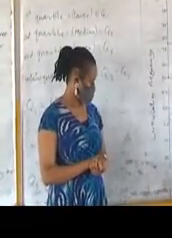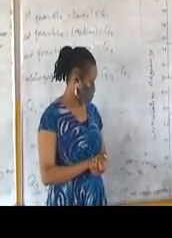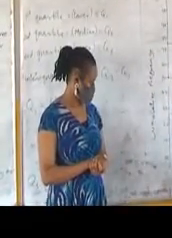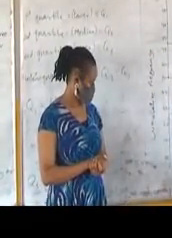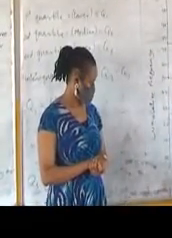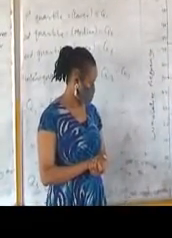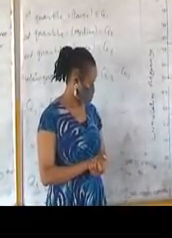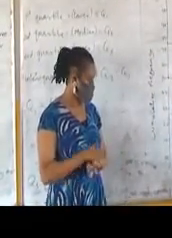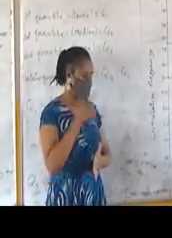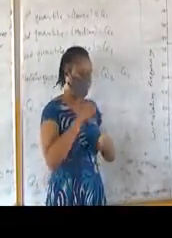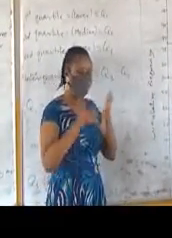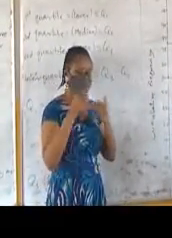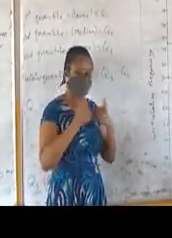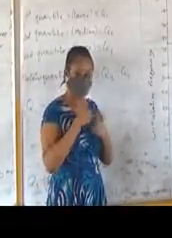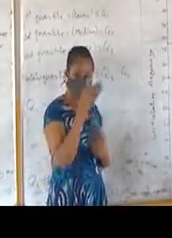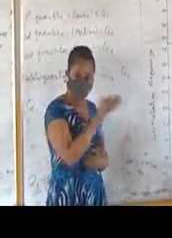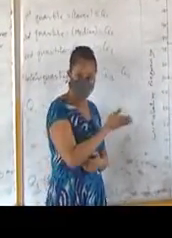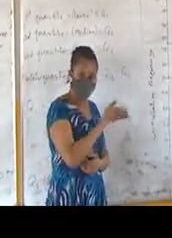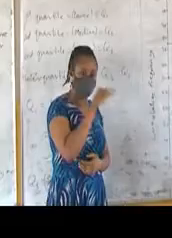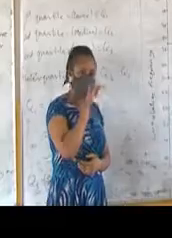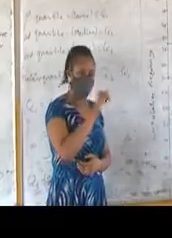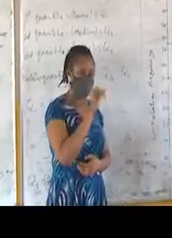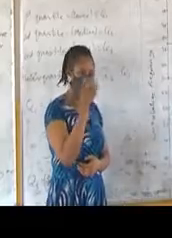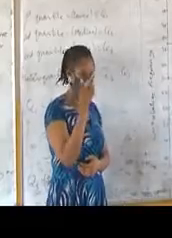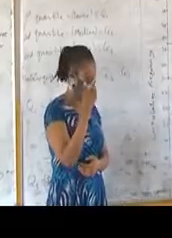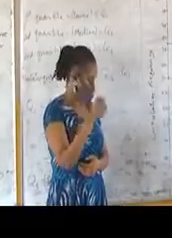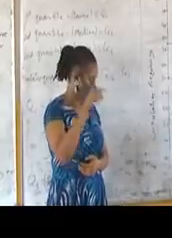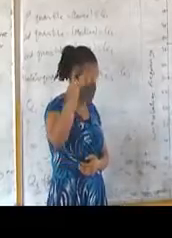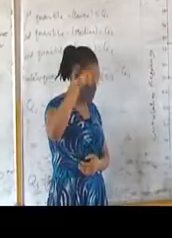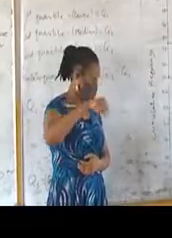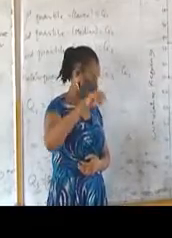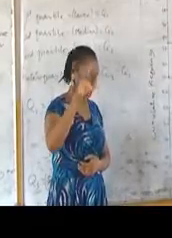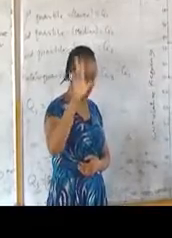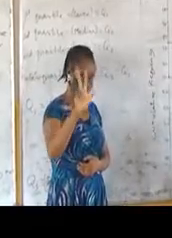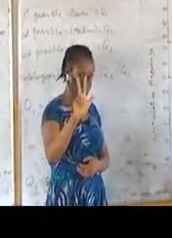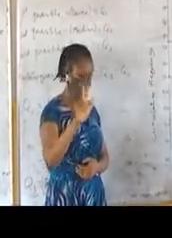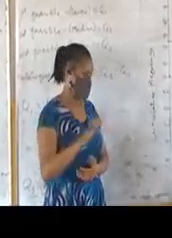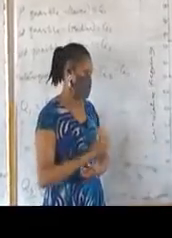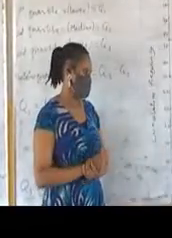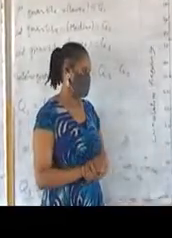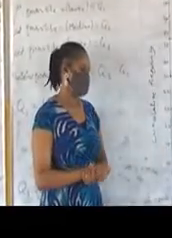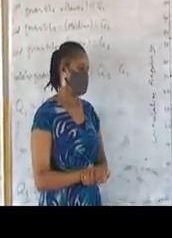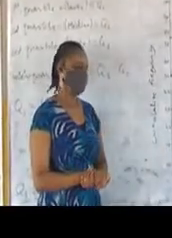So whatever you have here is your Q3.